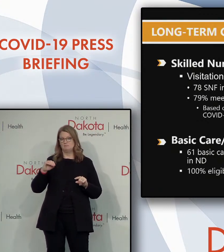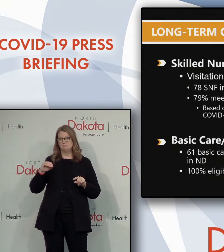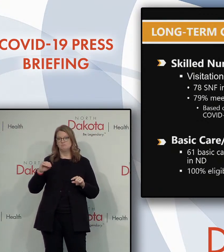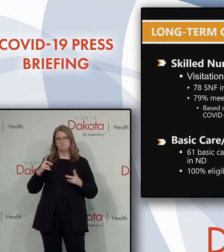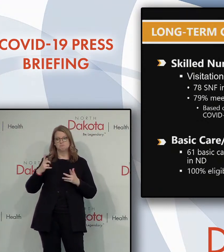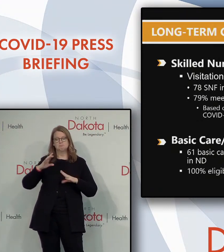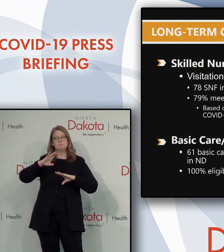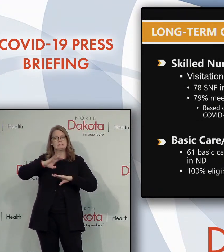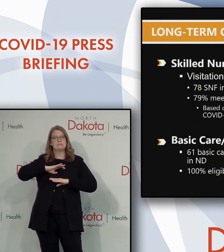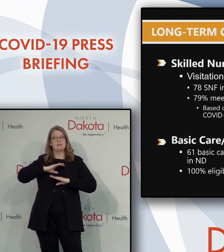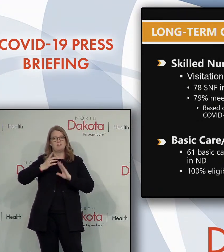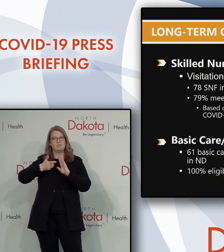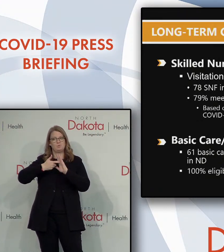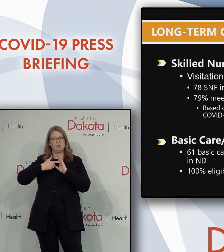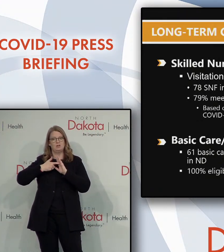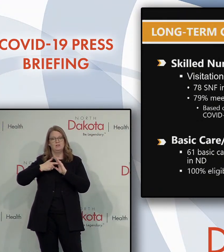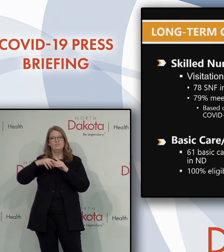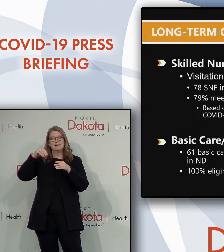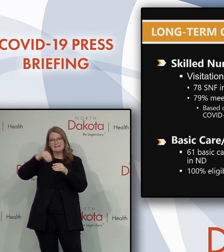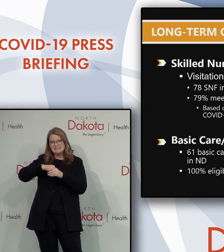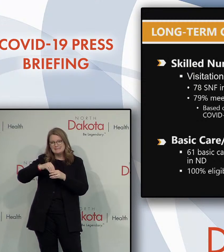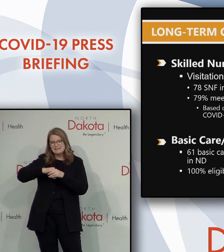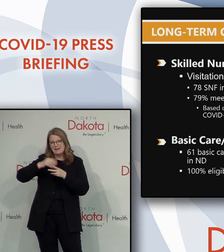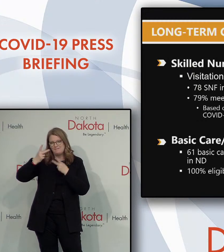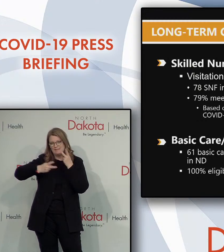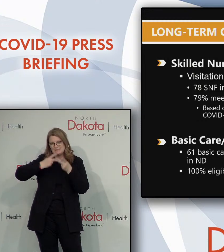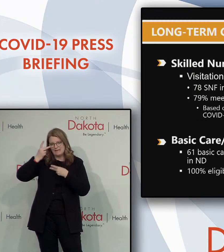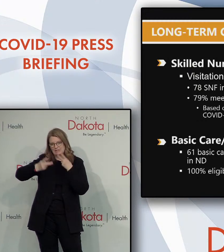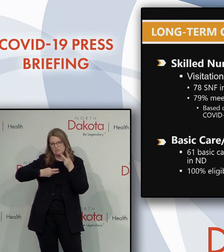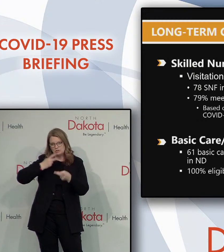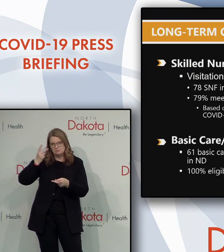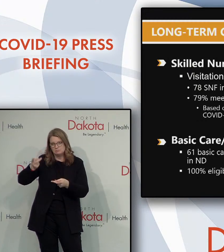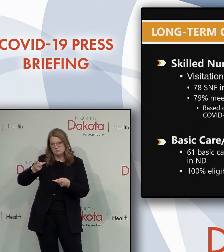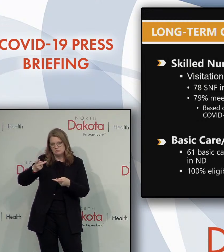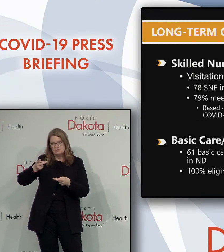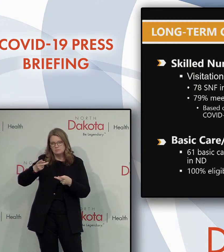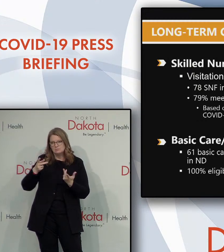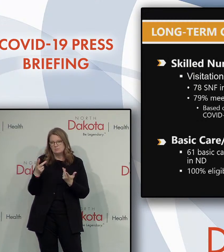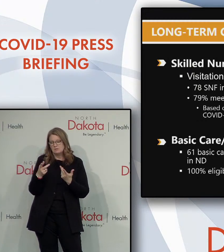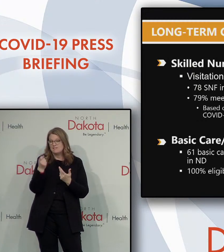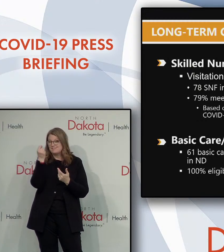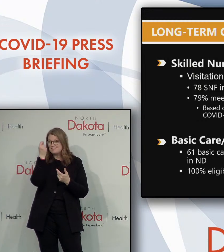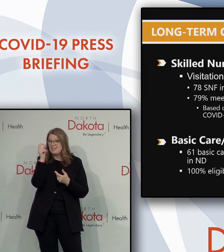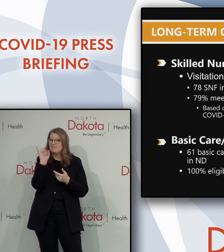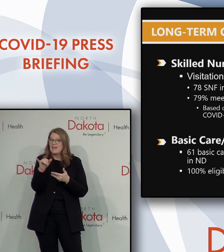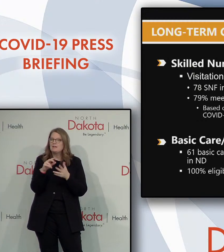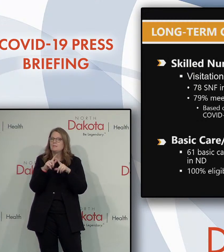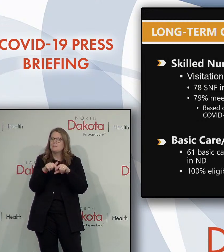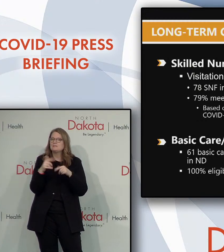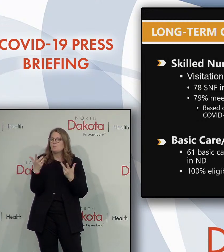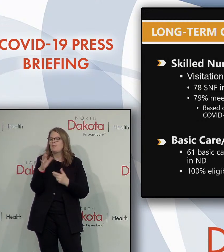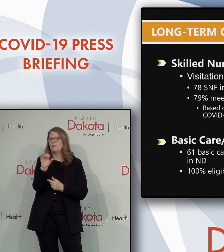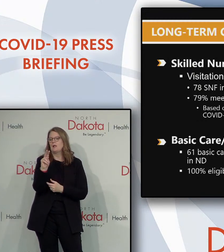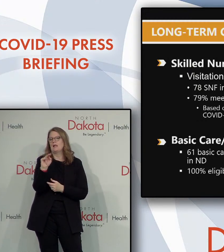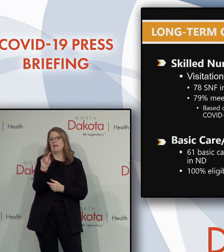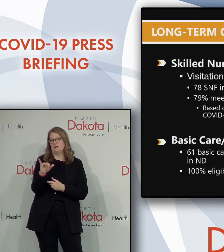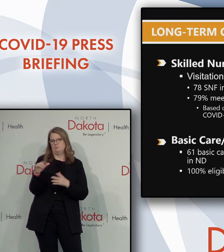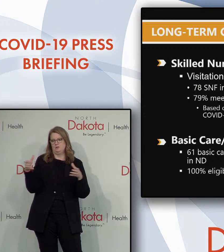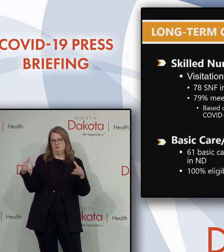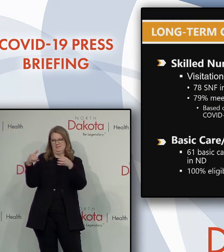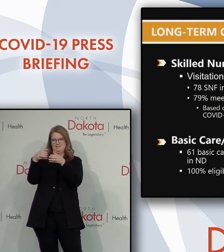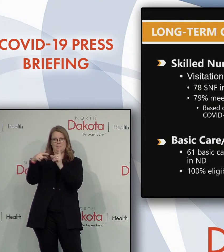meet the criteria for indoor visitation. And again, that's based on the county weekly positivity rate and